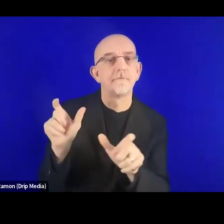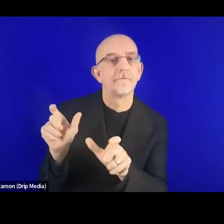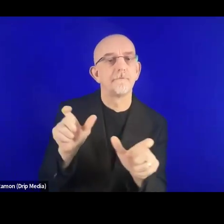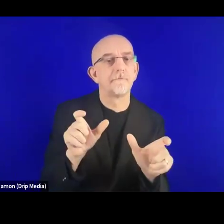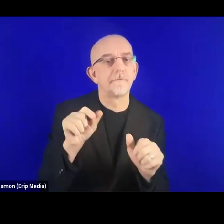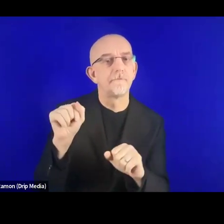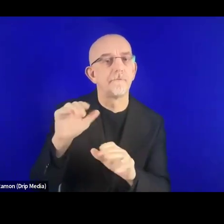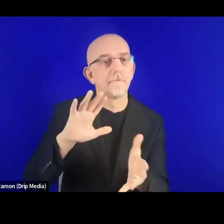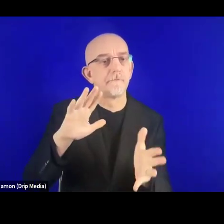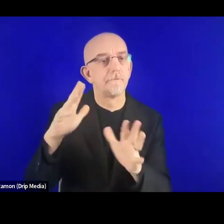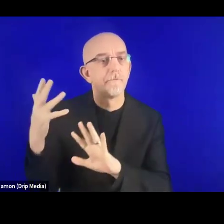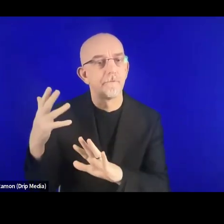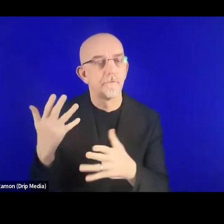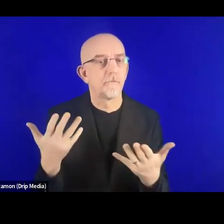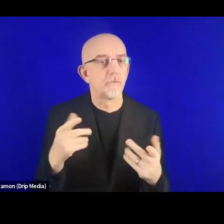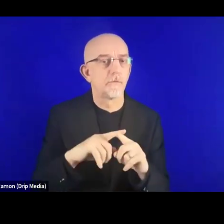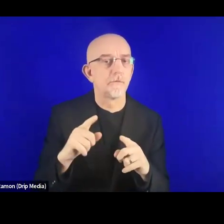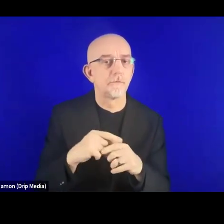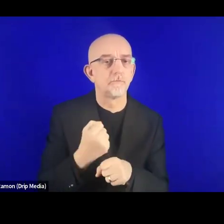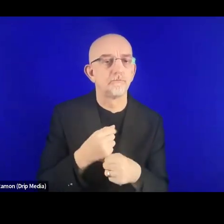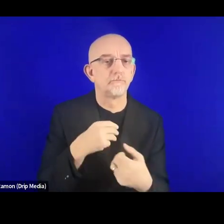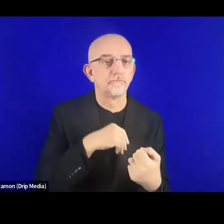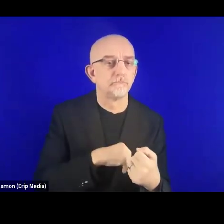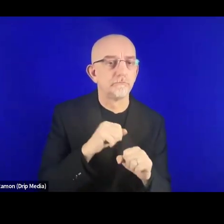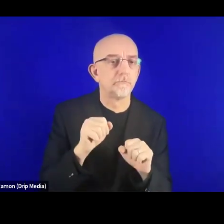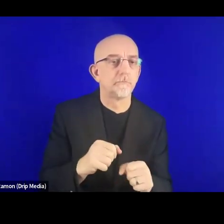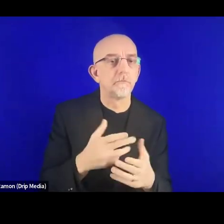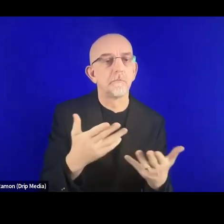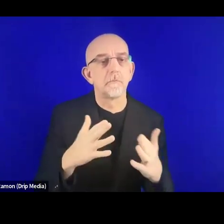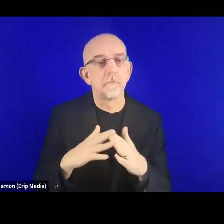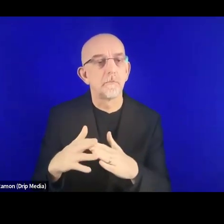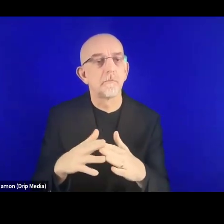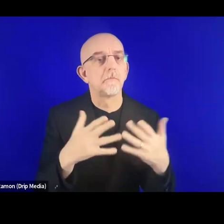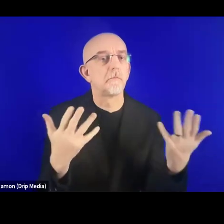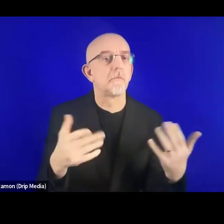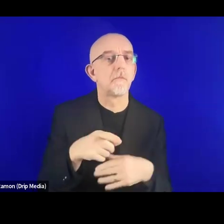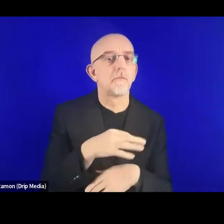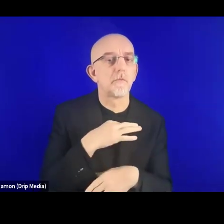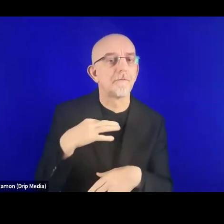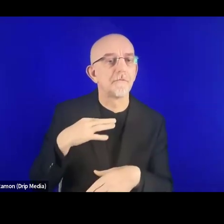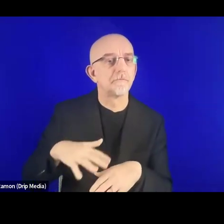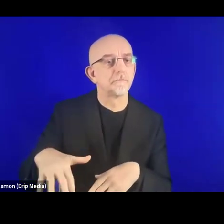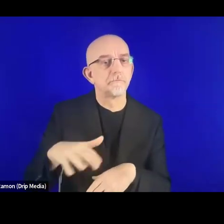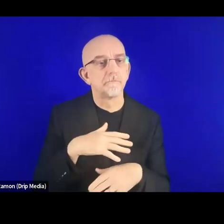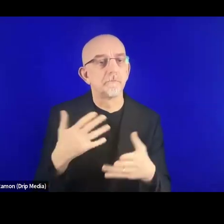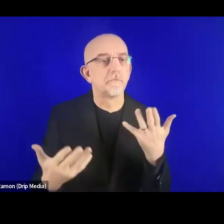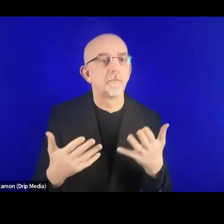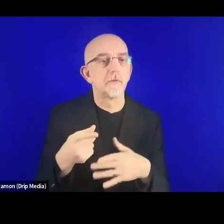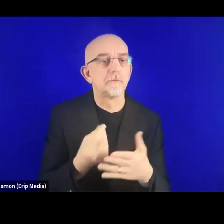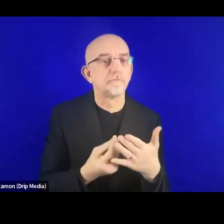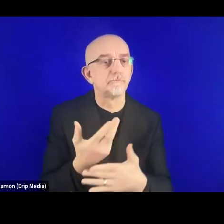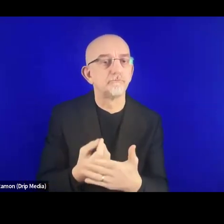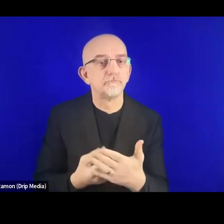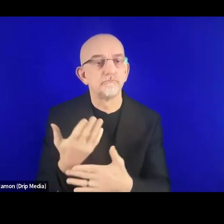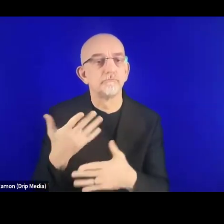income security. So again, coming from an inclusivity lens, I think MG Narega program coming up really gave a